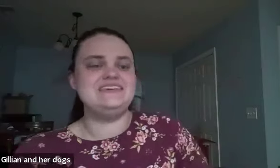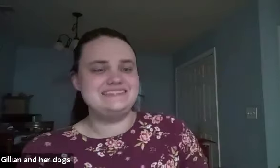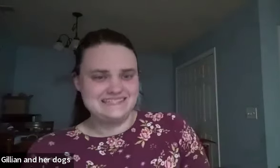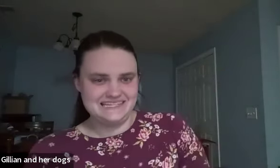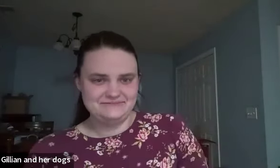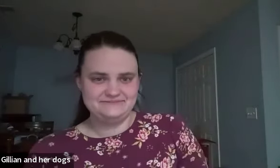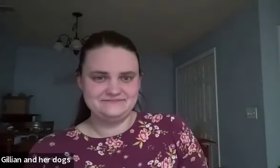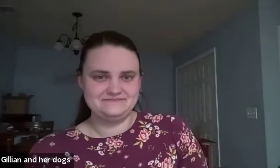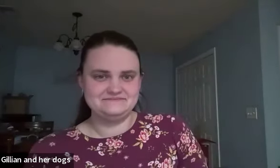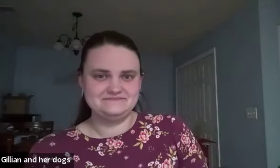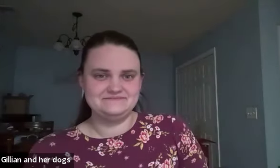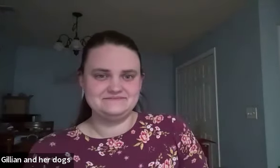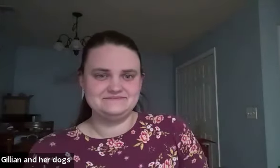And then Z.